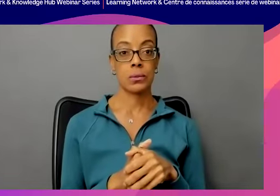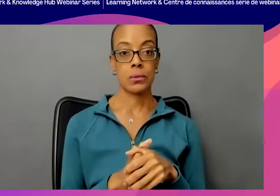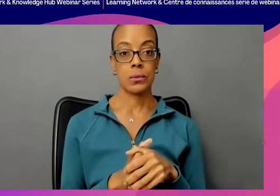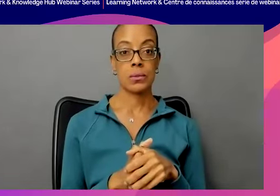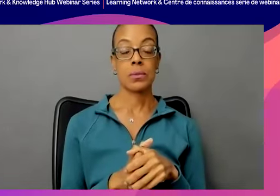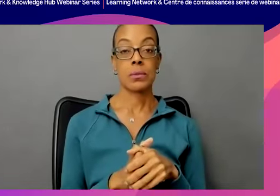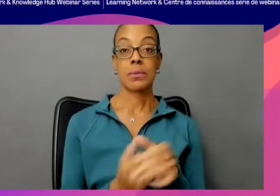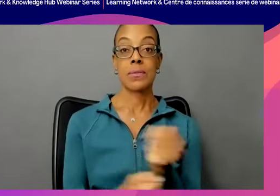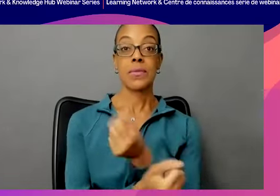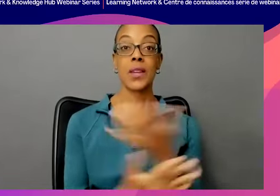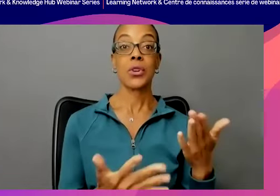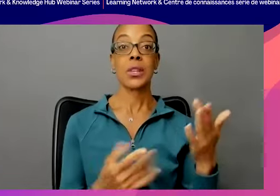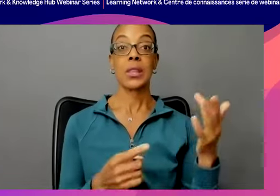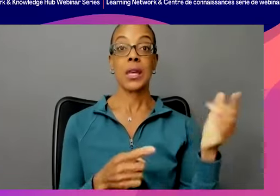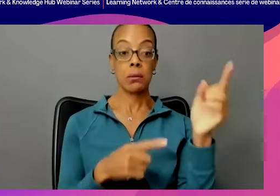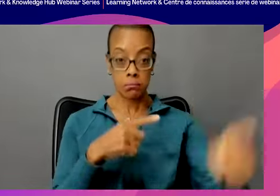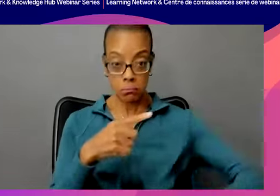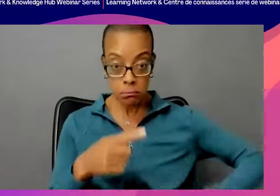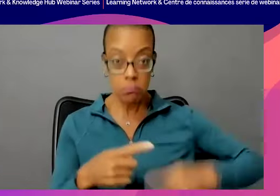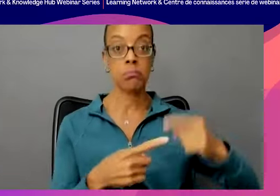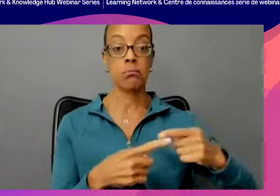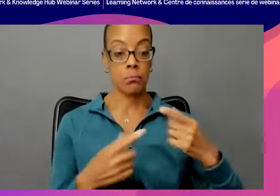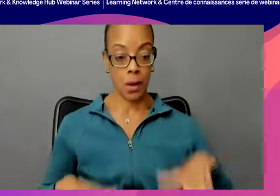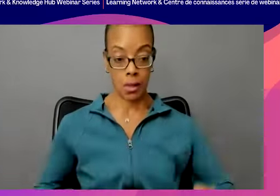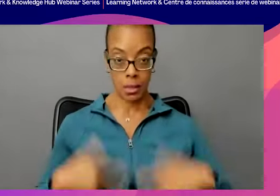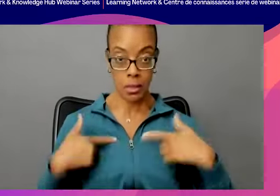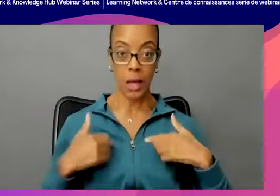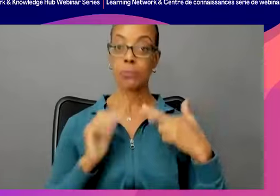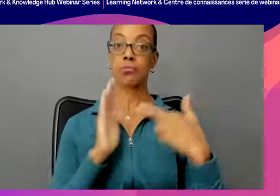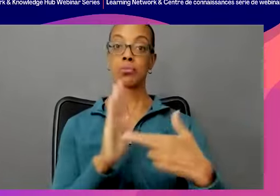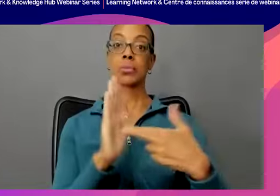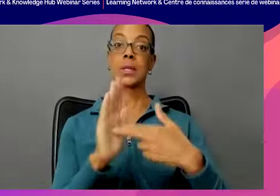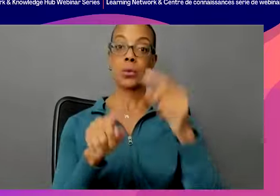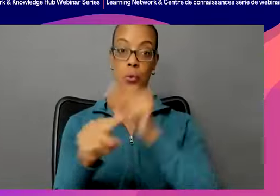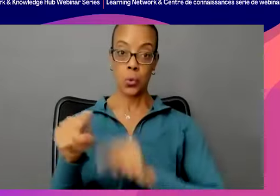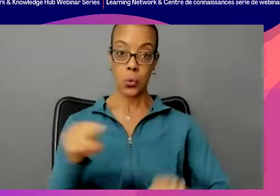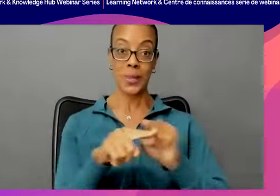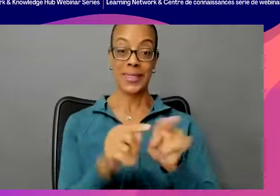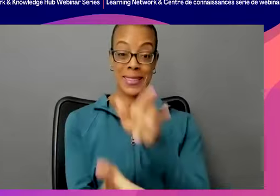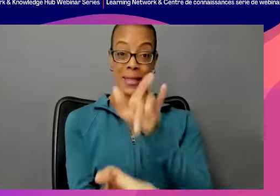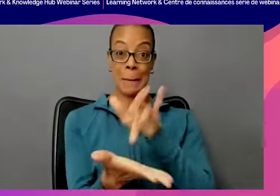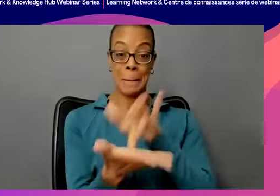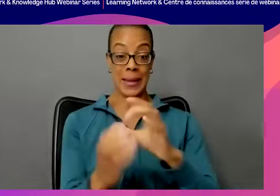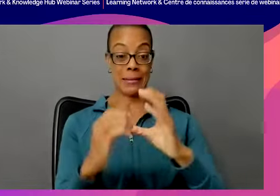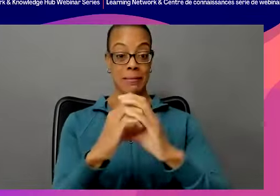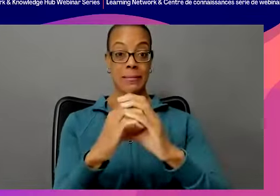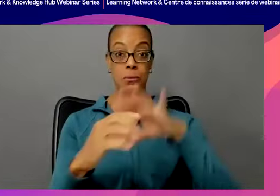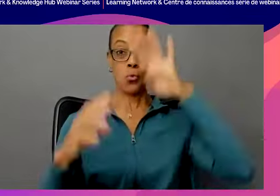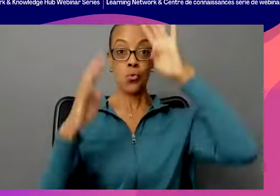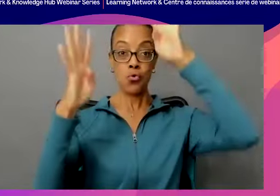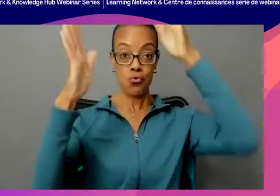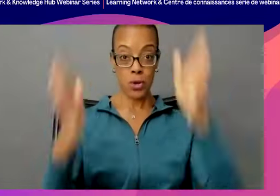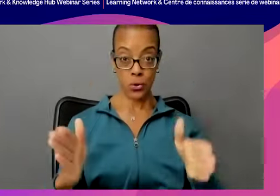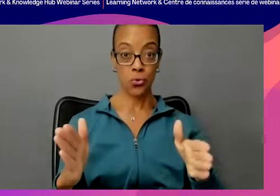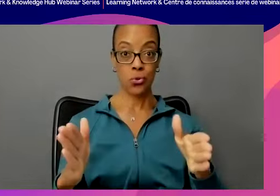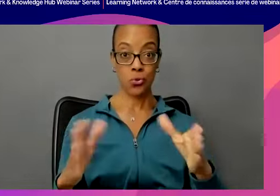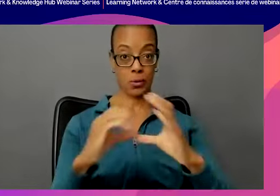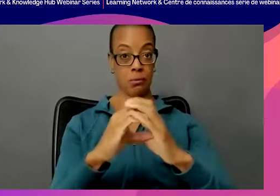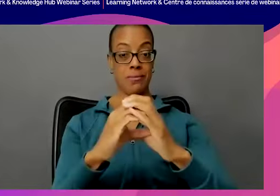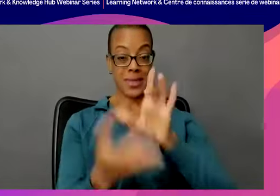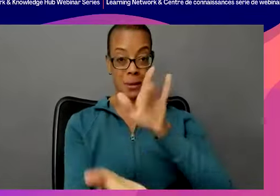our lives are represented on the medicine wheel. And if you look in the middle with the creator, and that's what